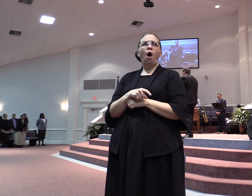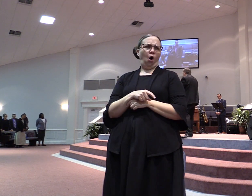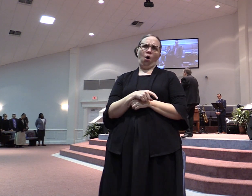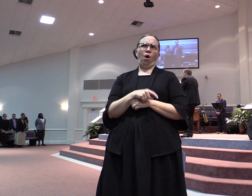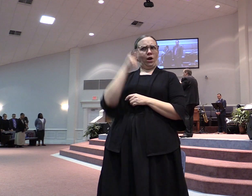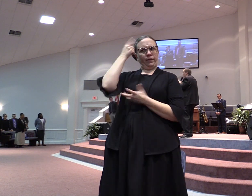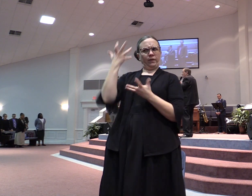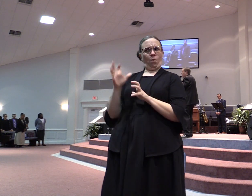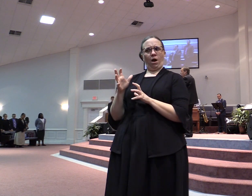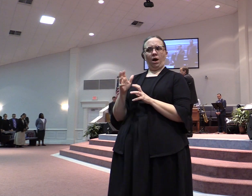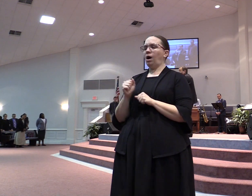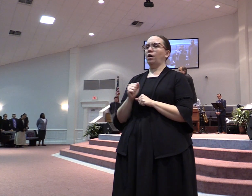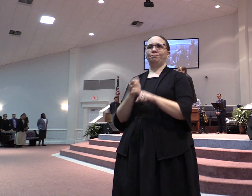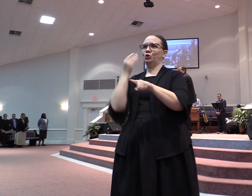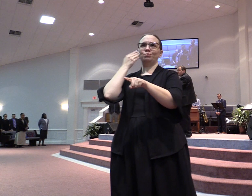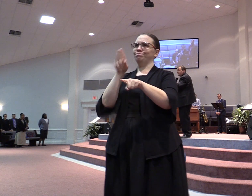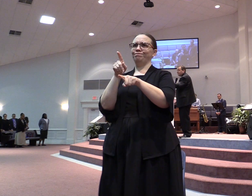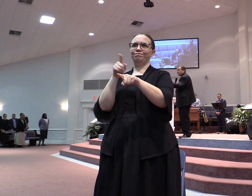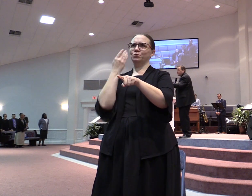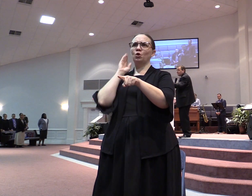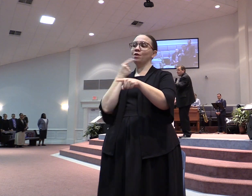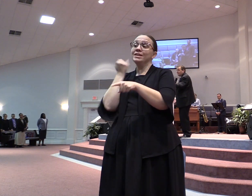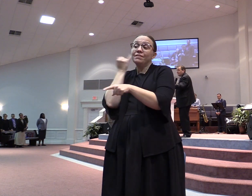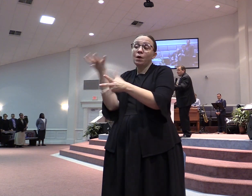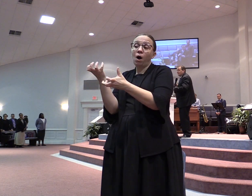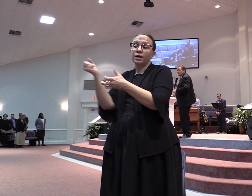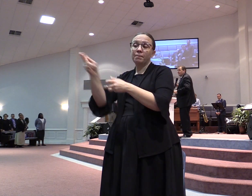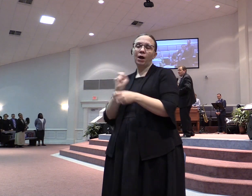they want to come back. You don't know that.